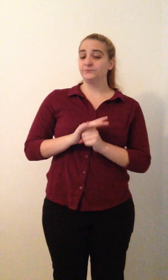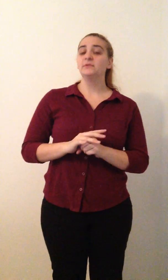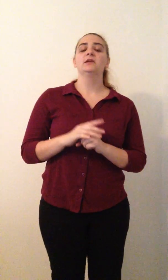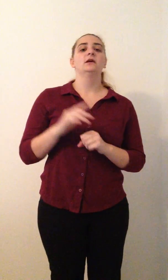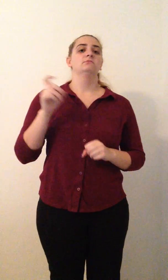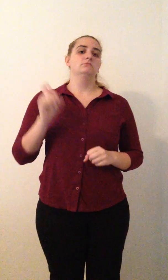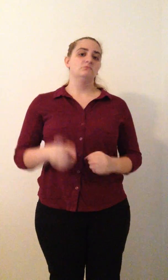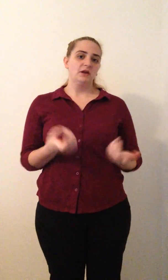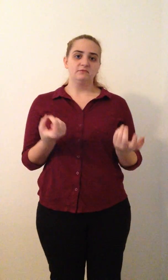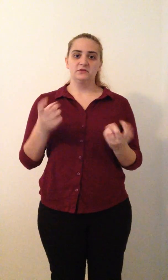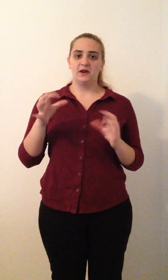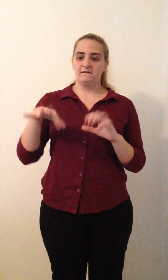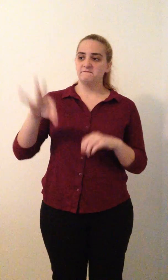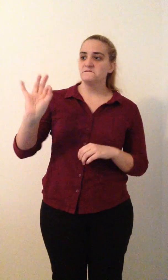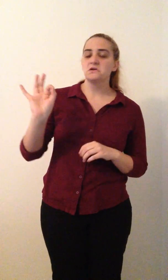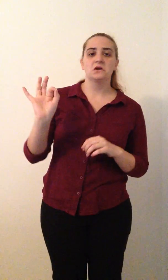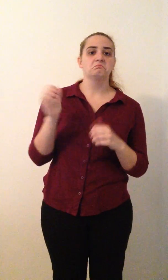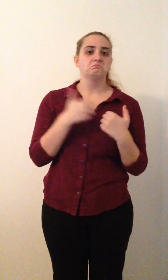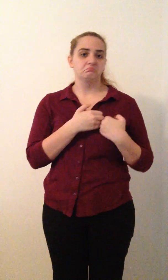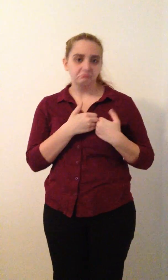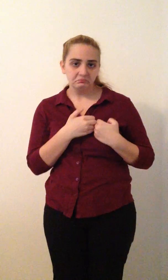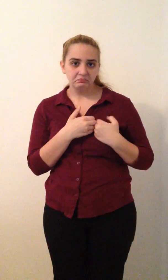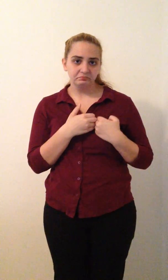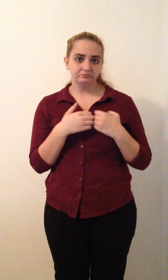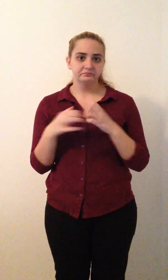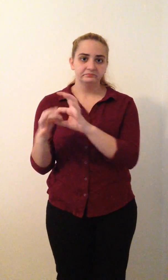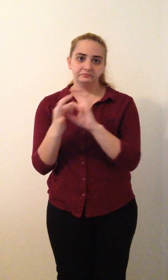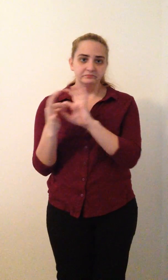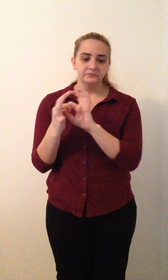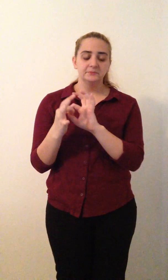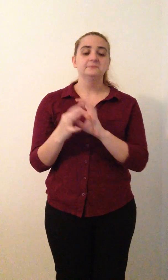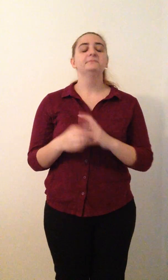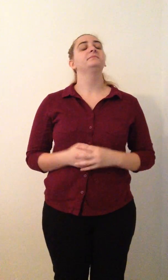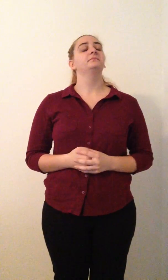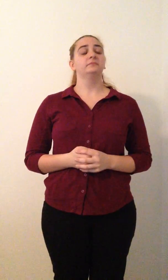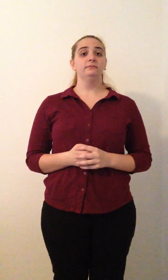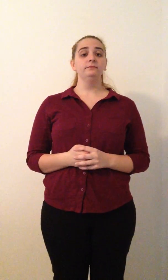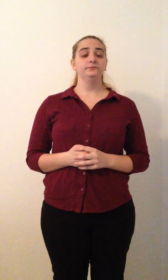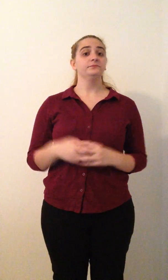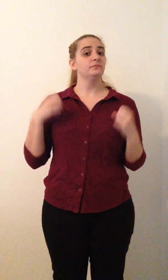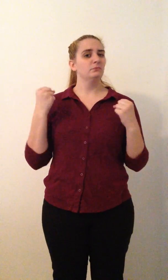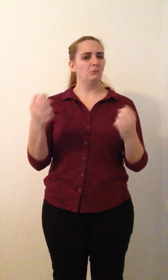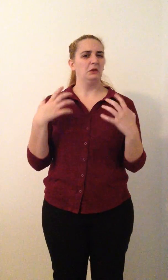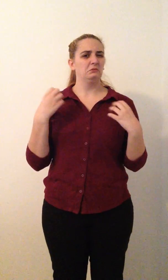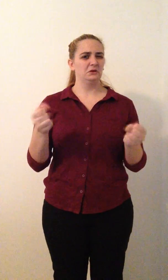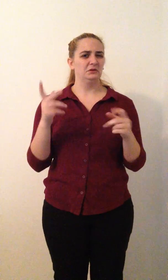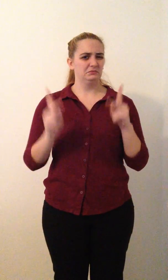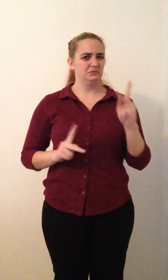that's what happens to a lot of us in our childhood and in